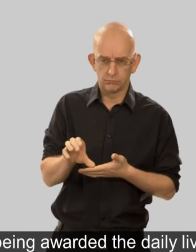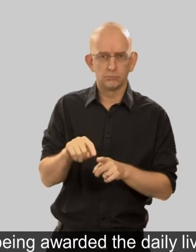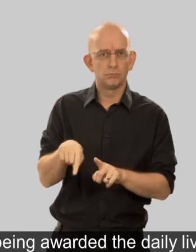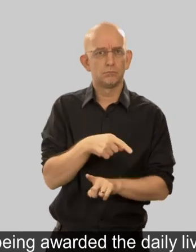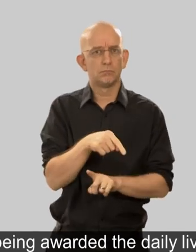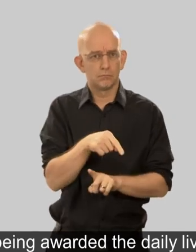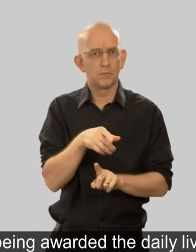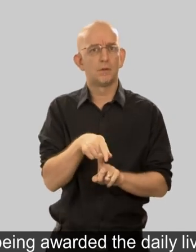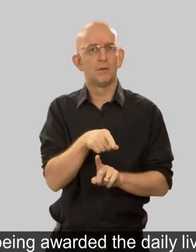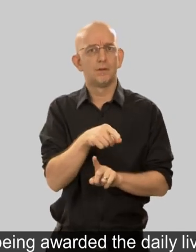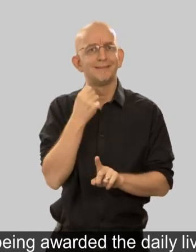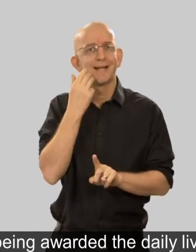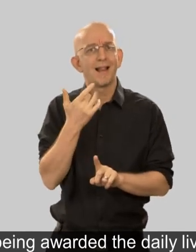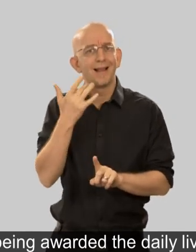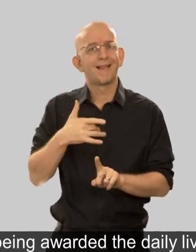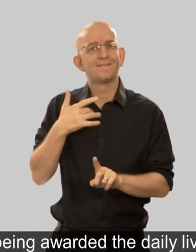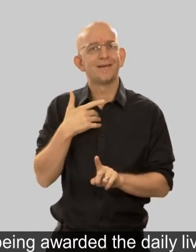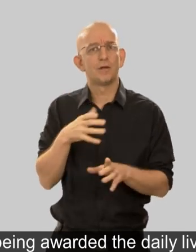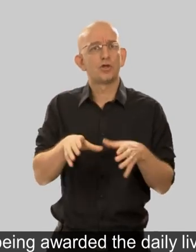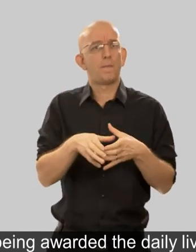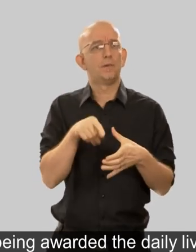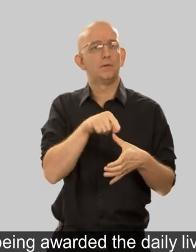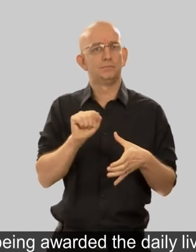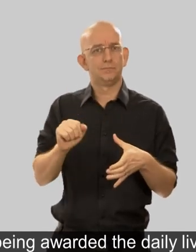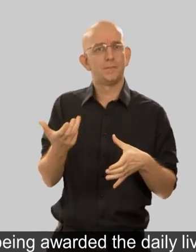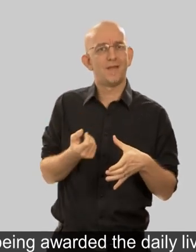are being awarded the daily living component of the benefit